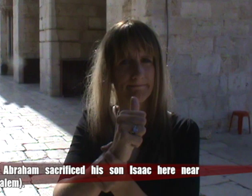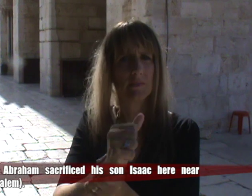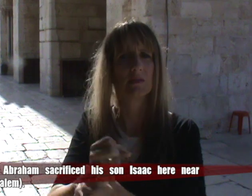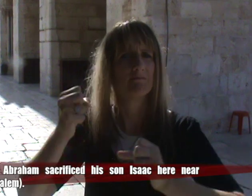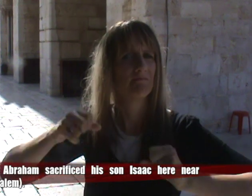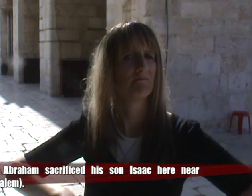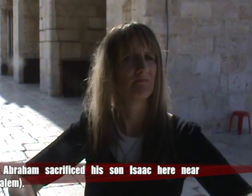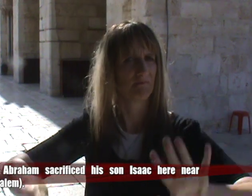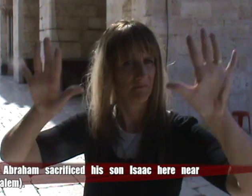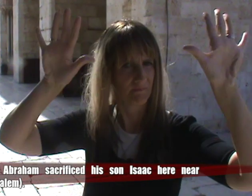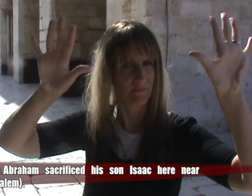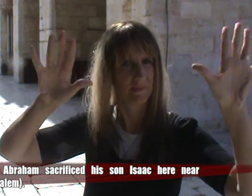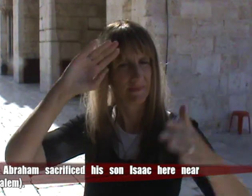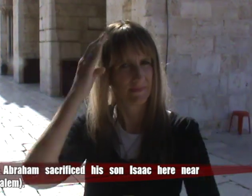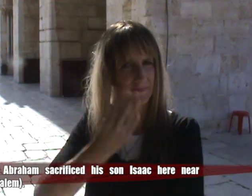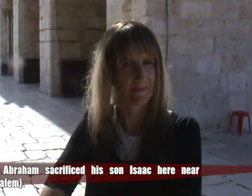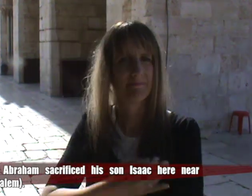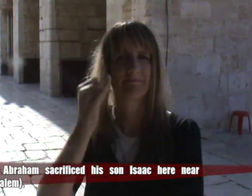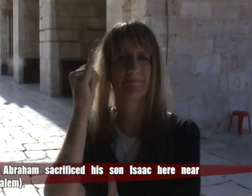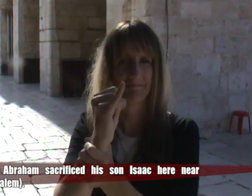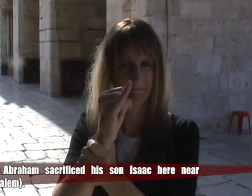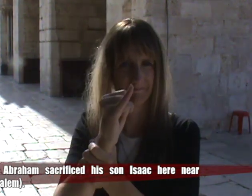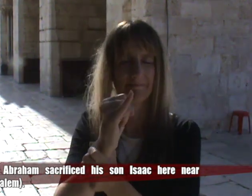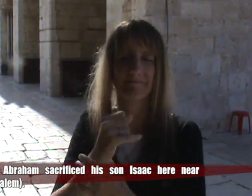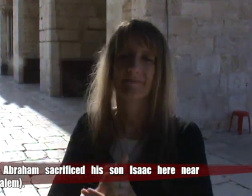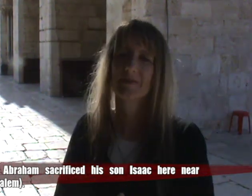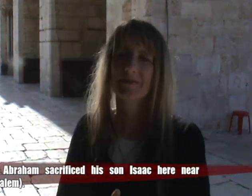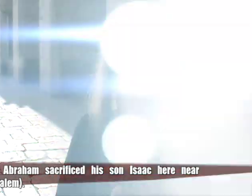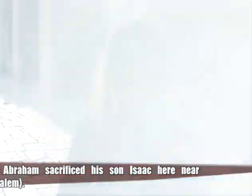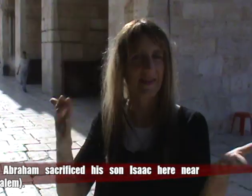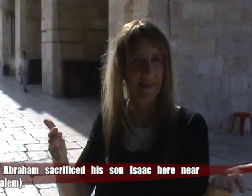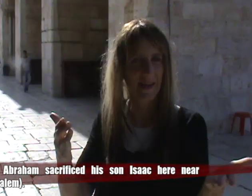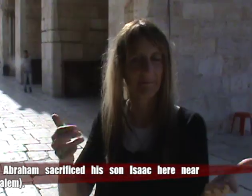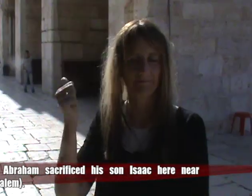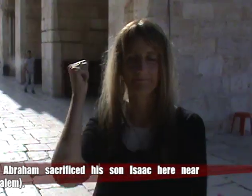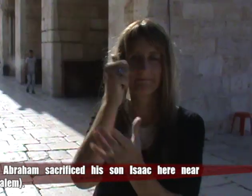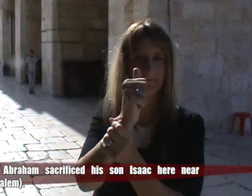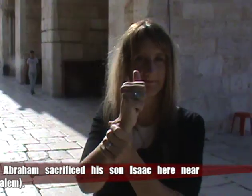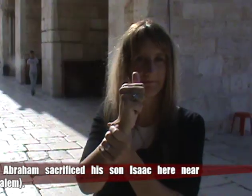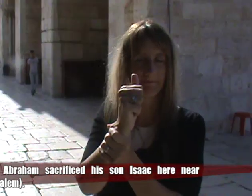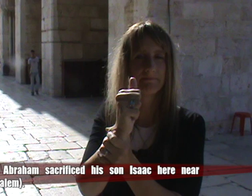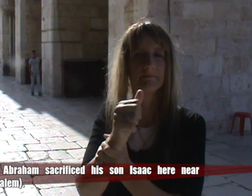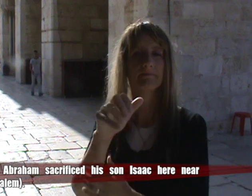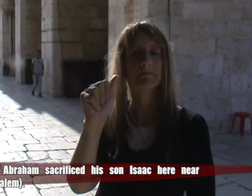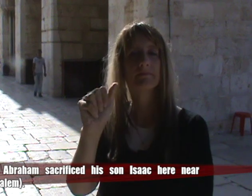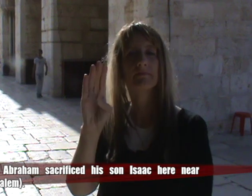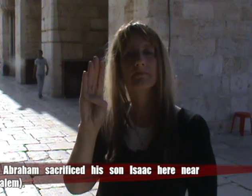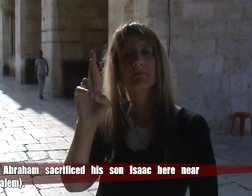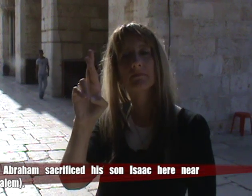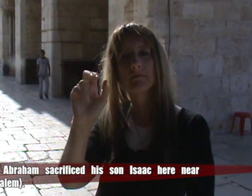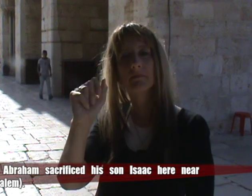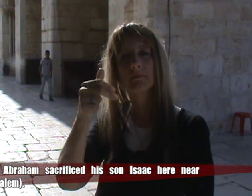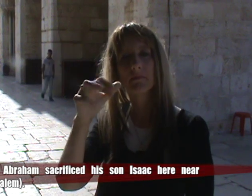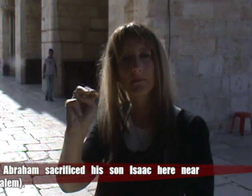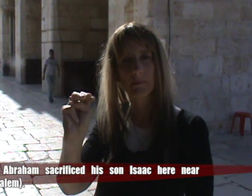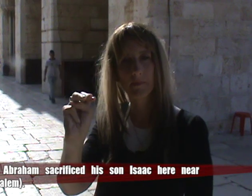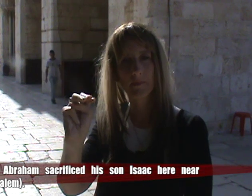In Genesis chapter 22, we see that Abraham sacrificed his son Isaac near Jerusalem.